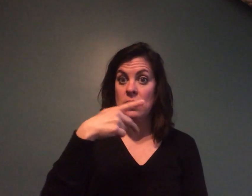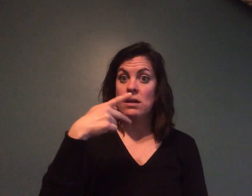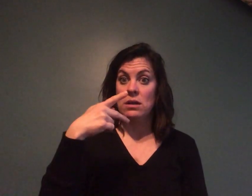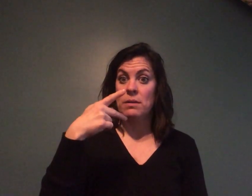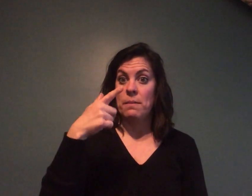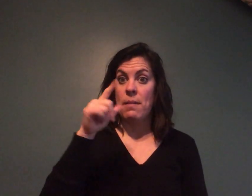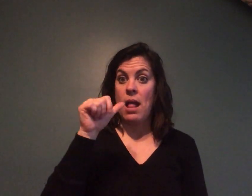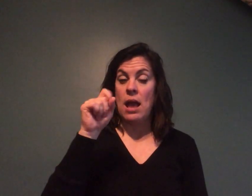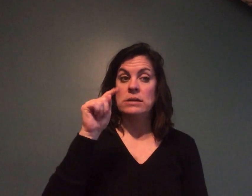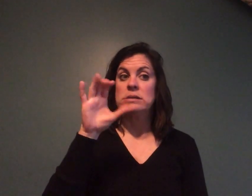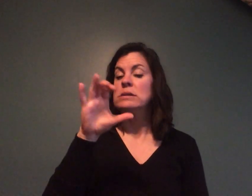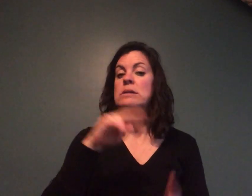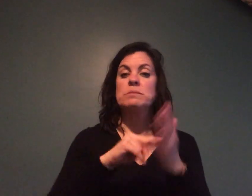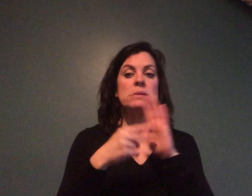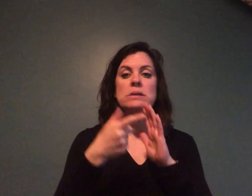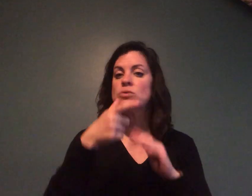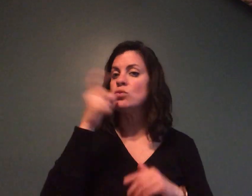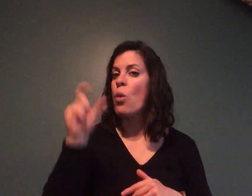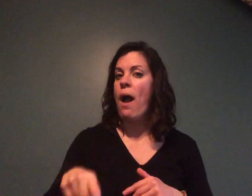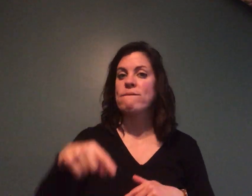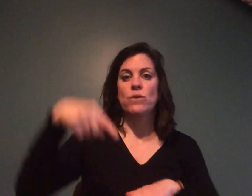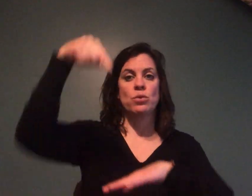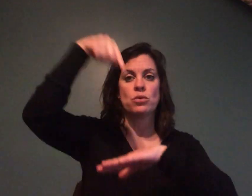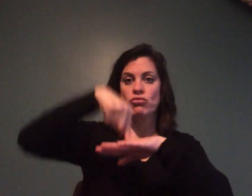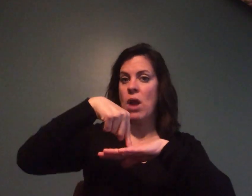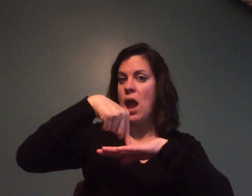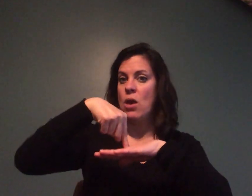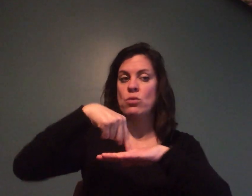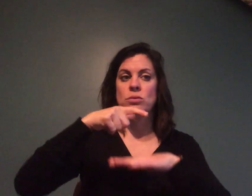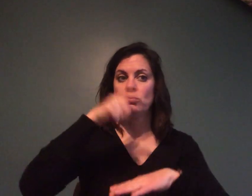away. All right, let me go back to here.